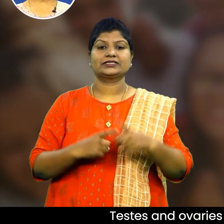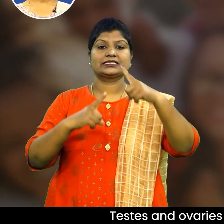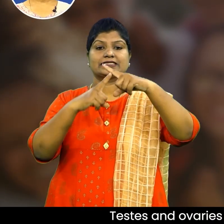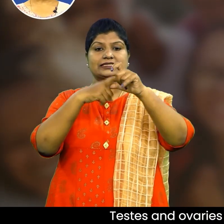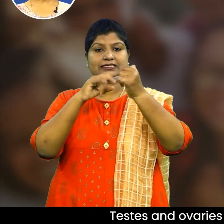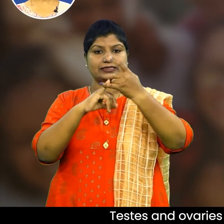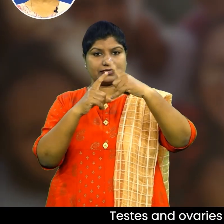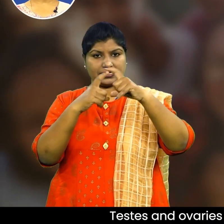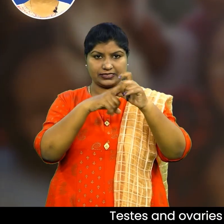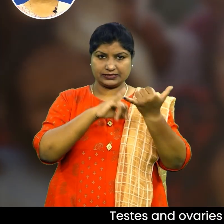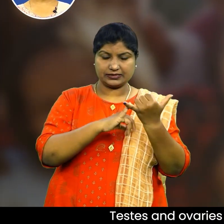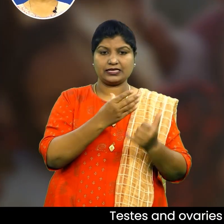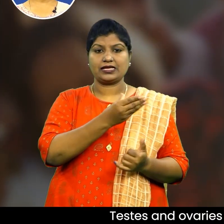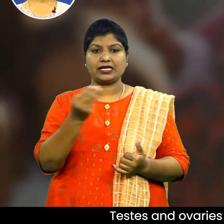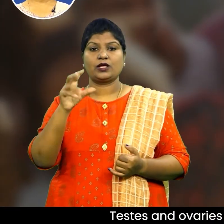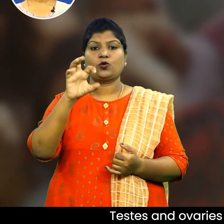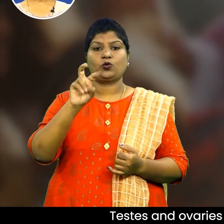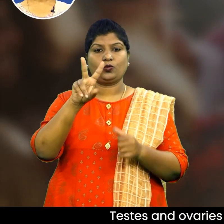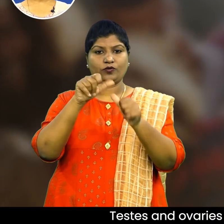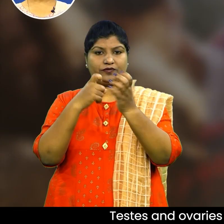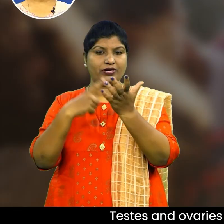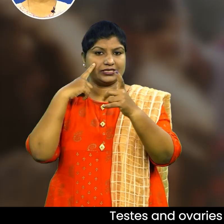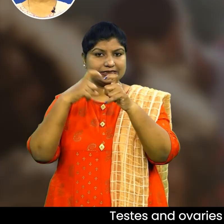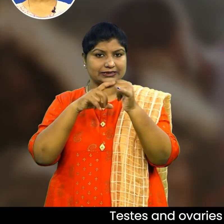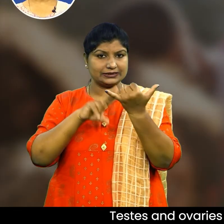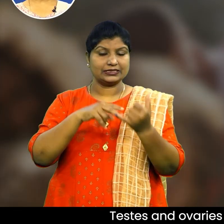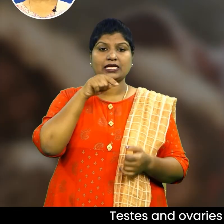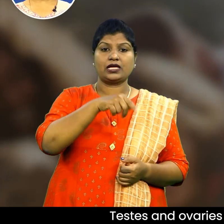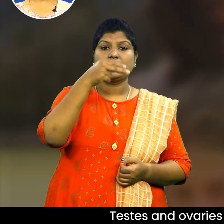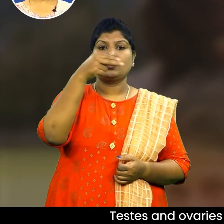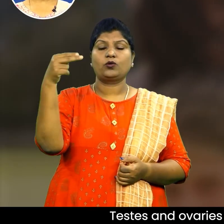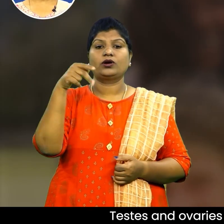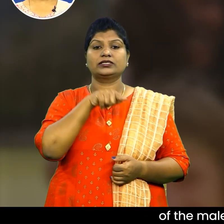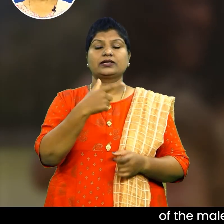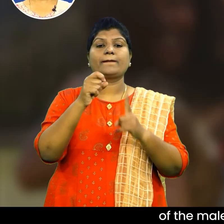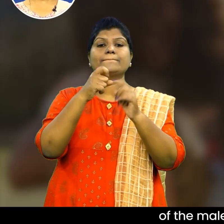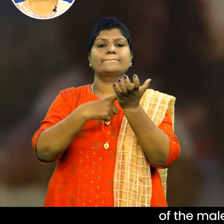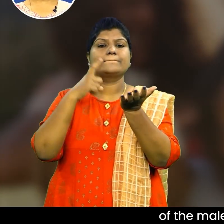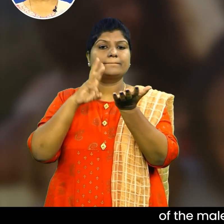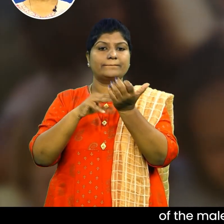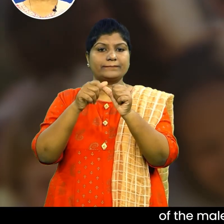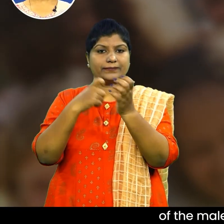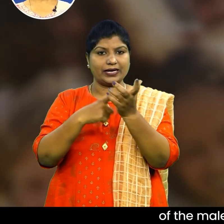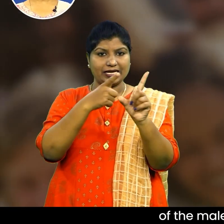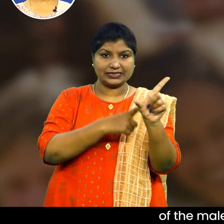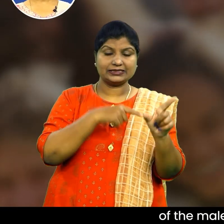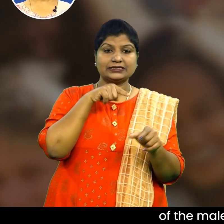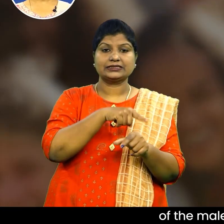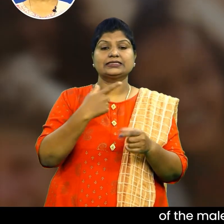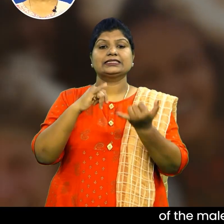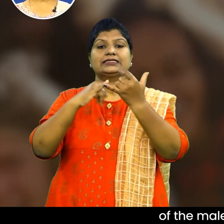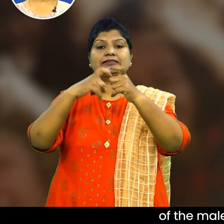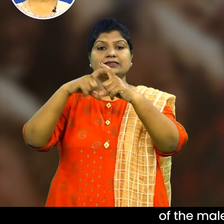Testes and ovaries are called the primary sex organs of the male and